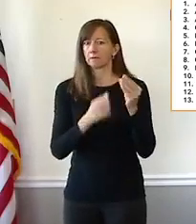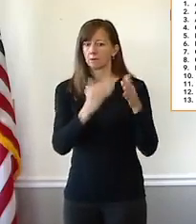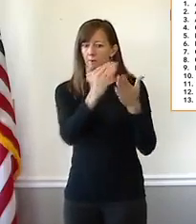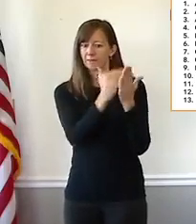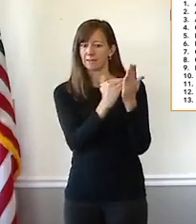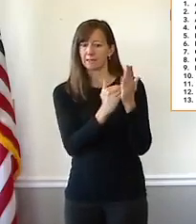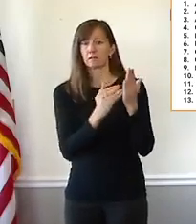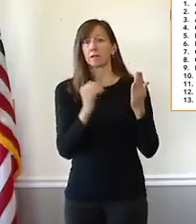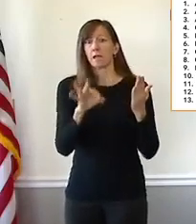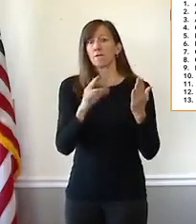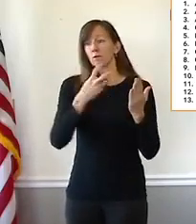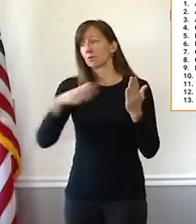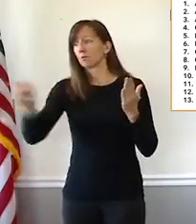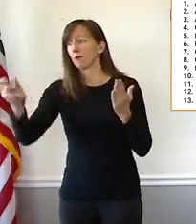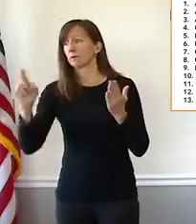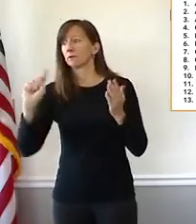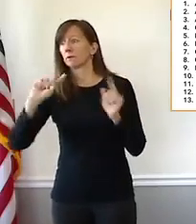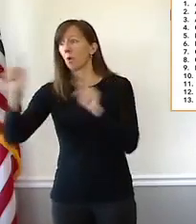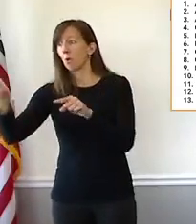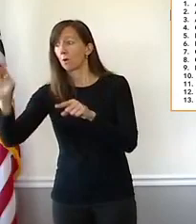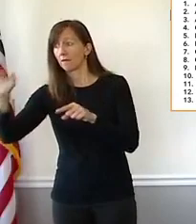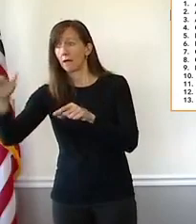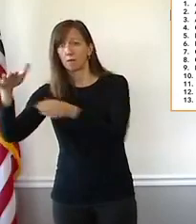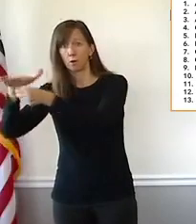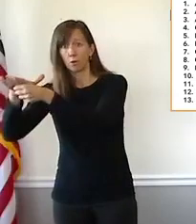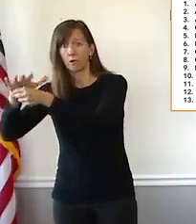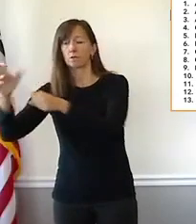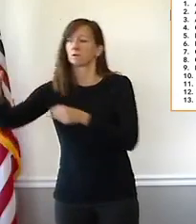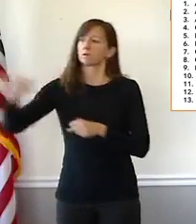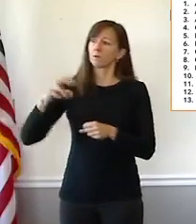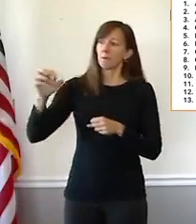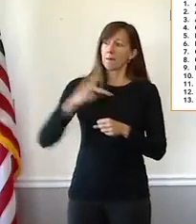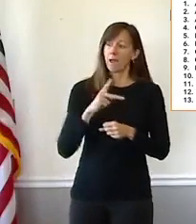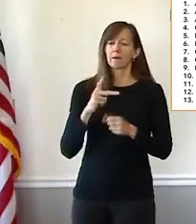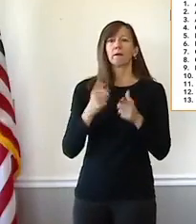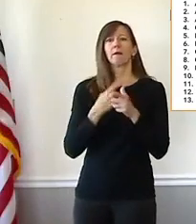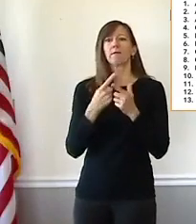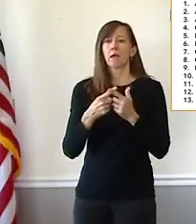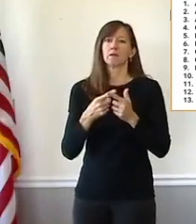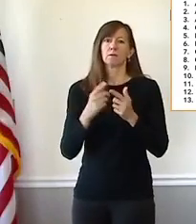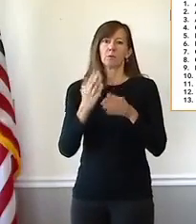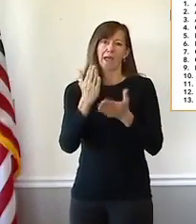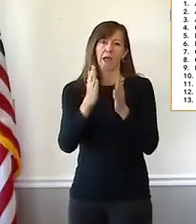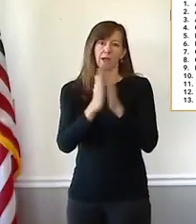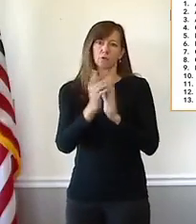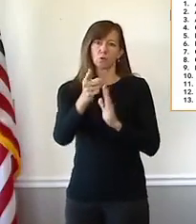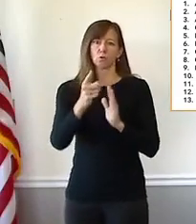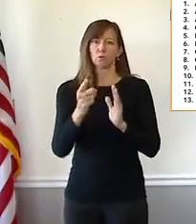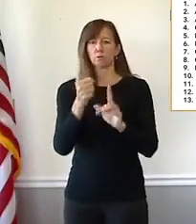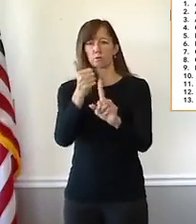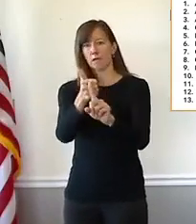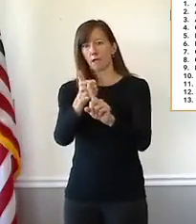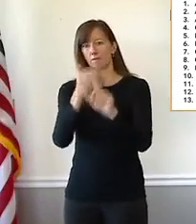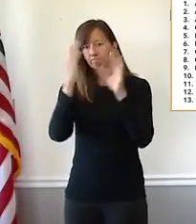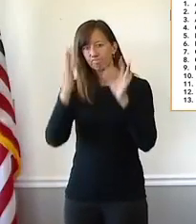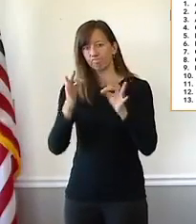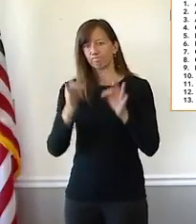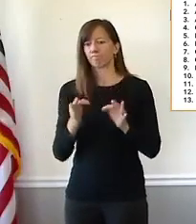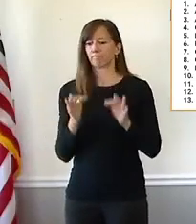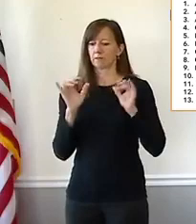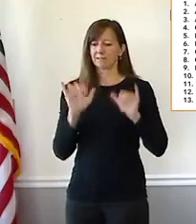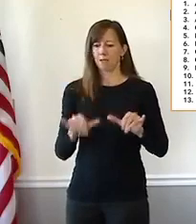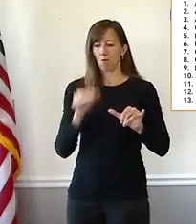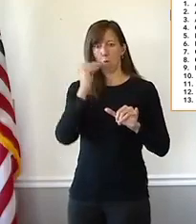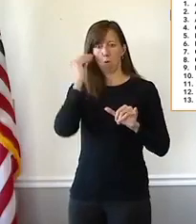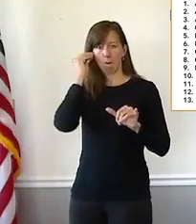you travel from those locations, you are asked to self-quarantine. Additionally, I want to say this to friends and neighbors who may